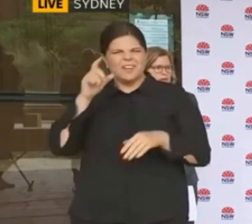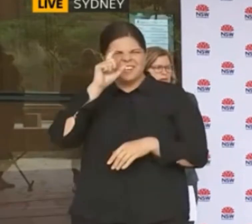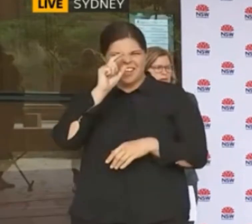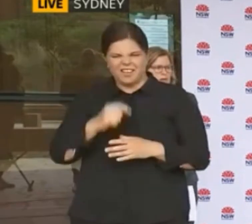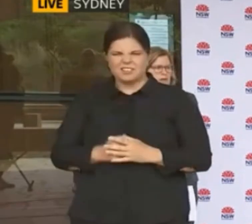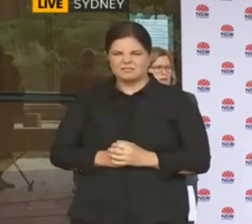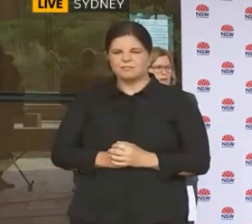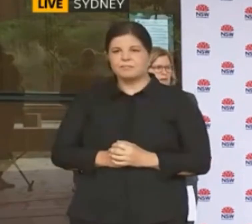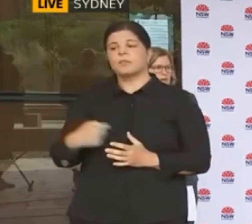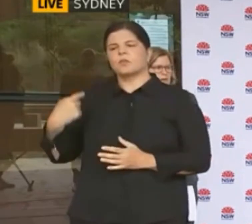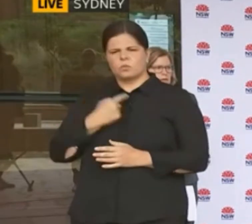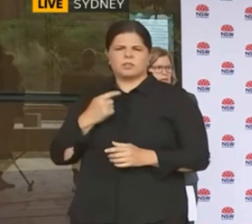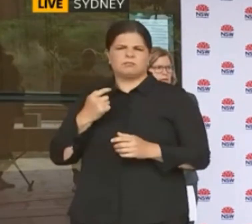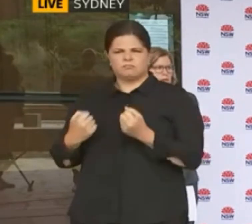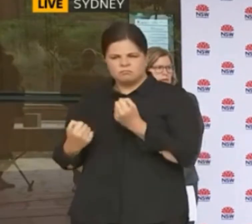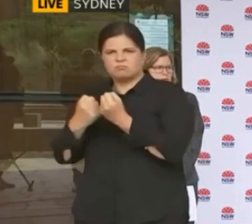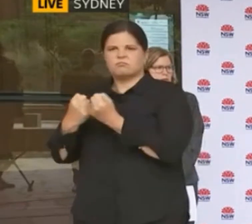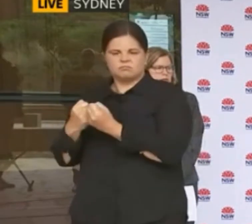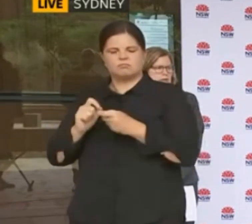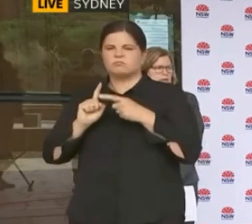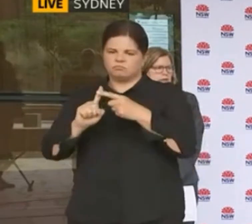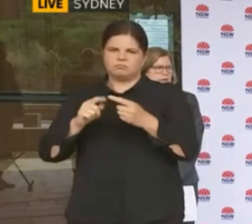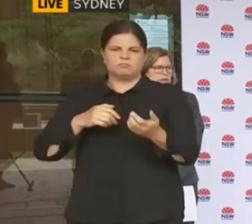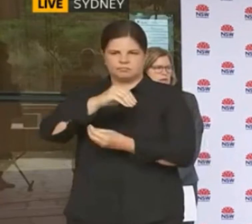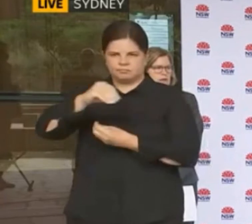you, and we want to encourage you to keep trading. And